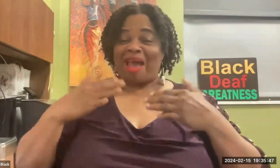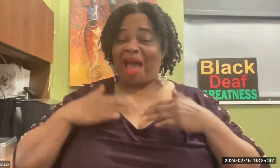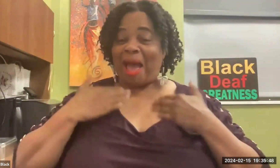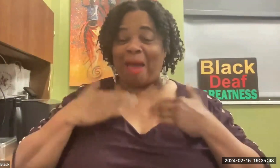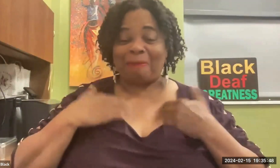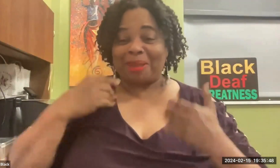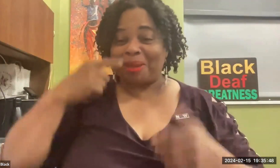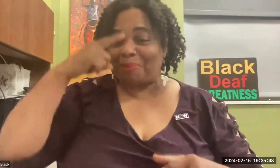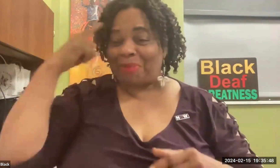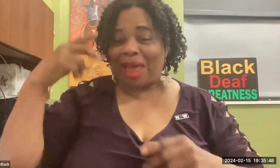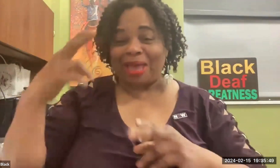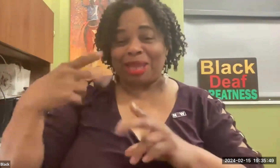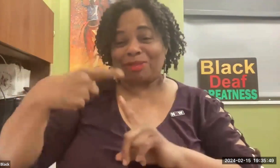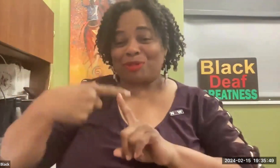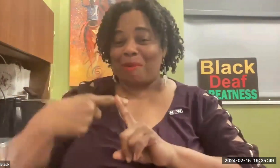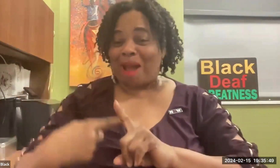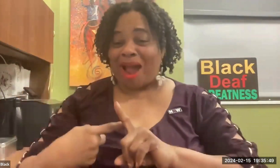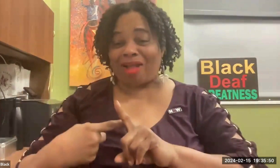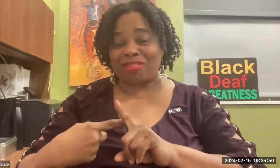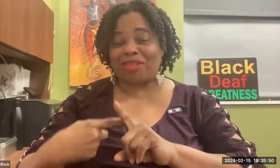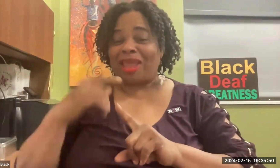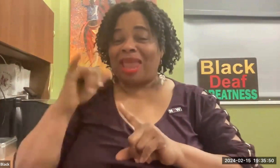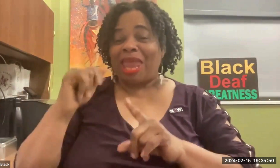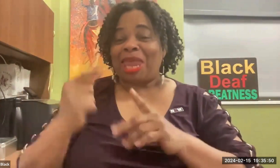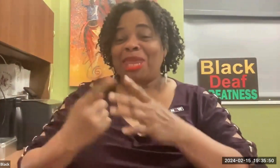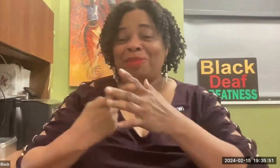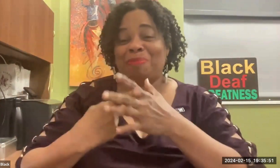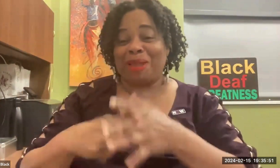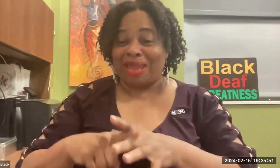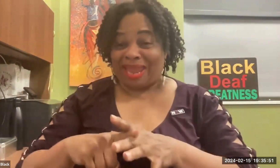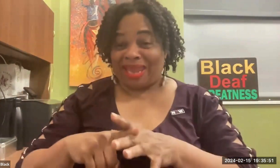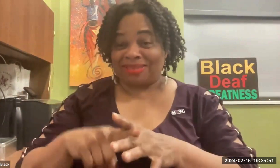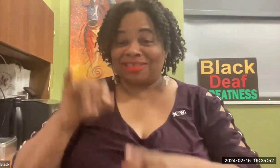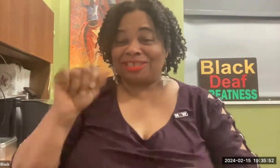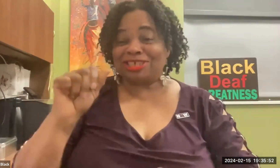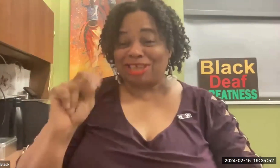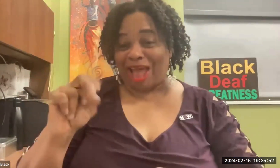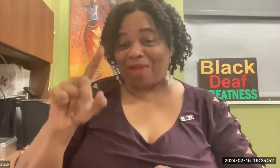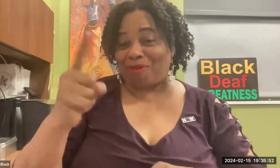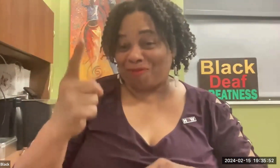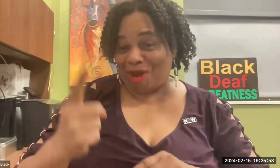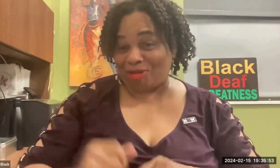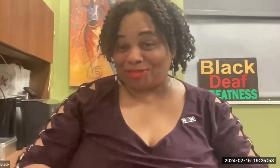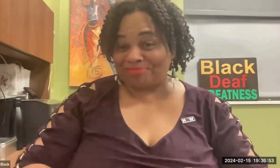So I am so happy. It's Black History Month.